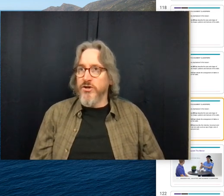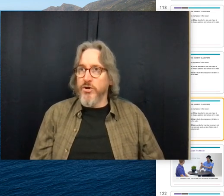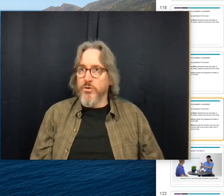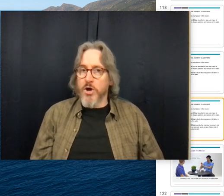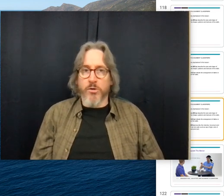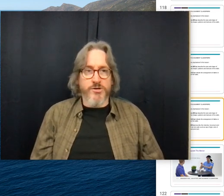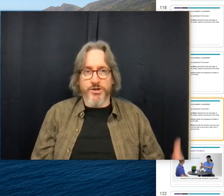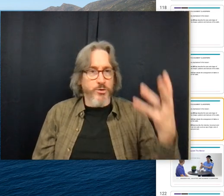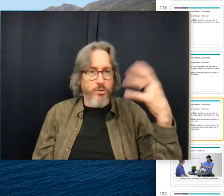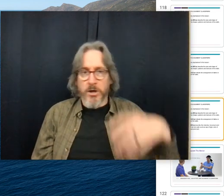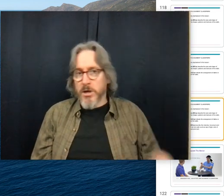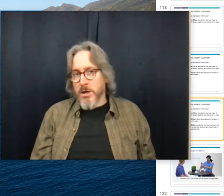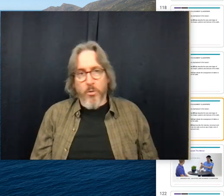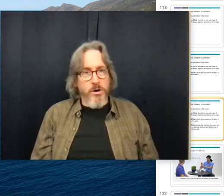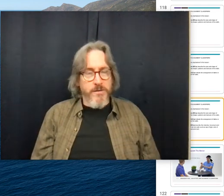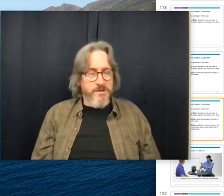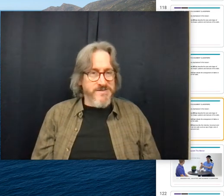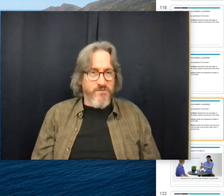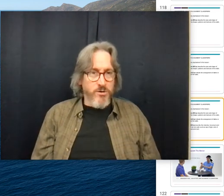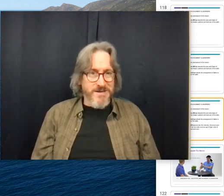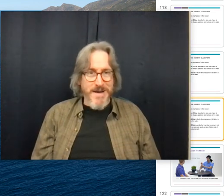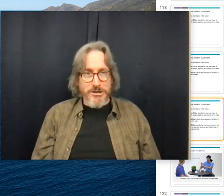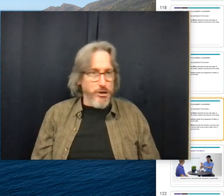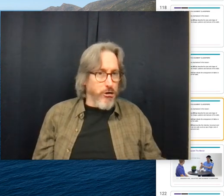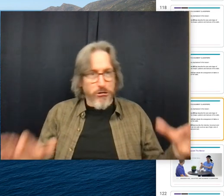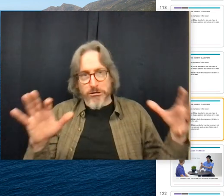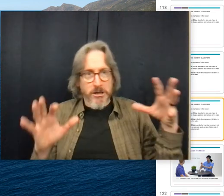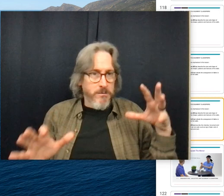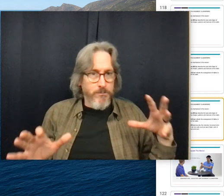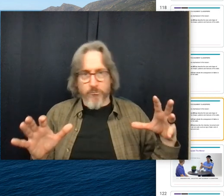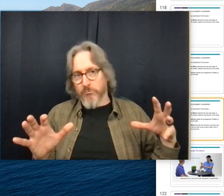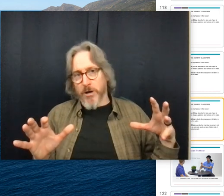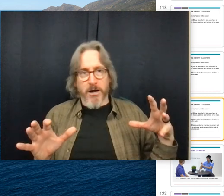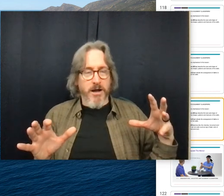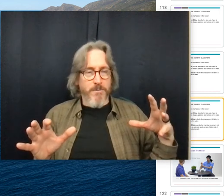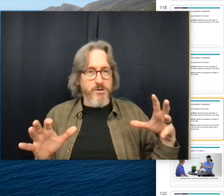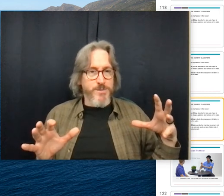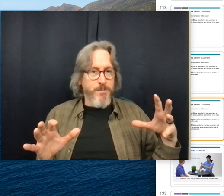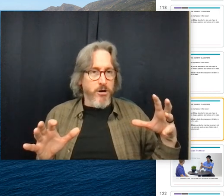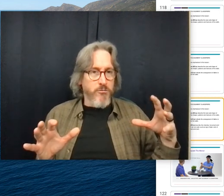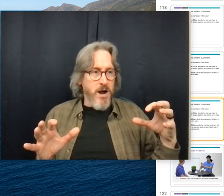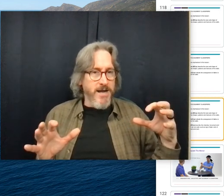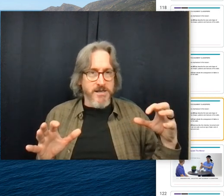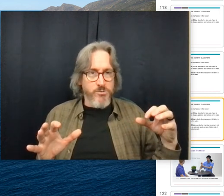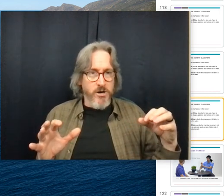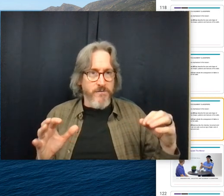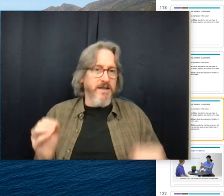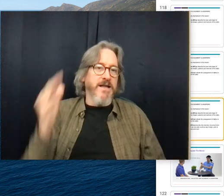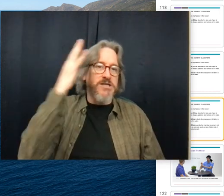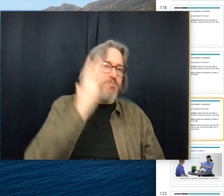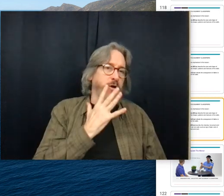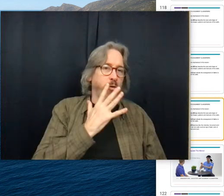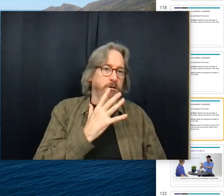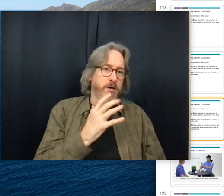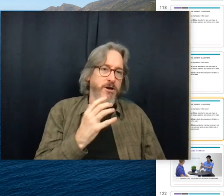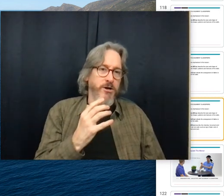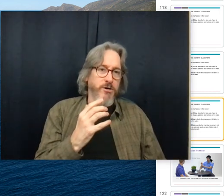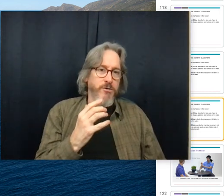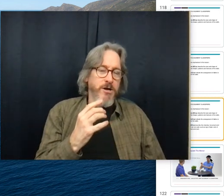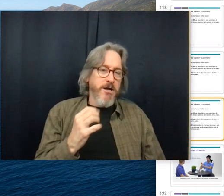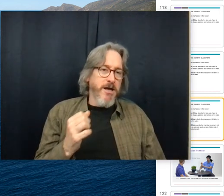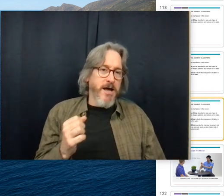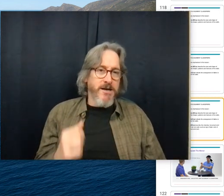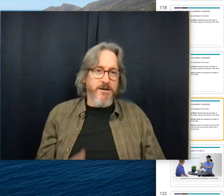If you go to one of those four-dimensional amusement park rides where they like spray water on